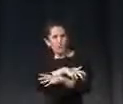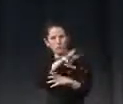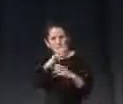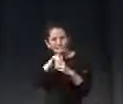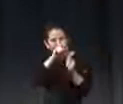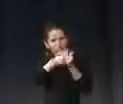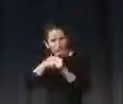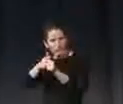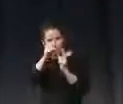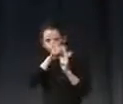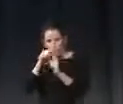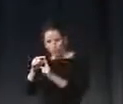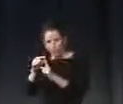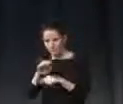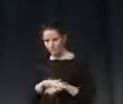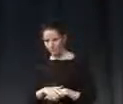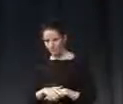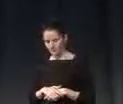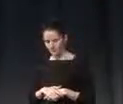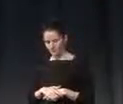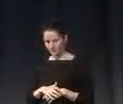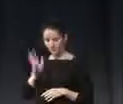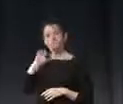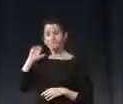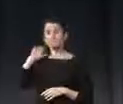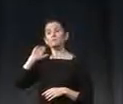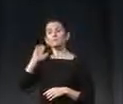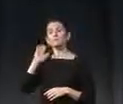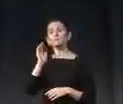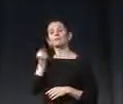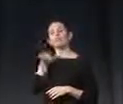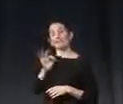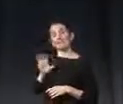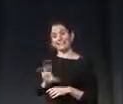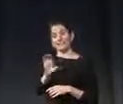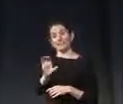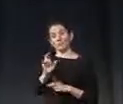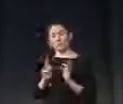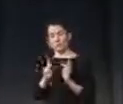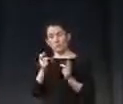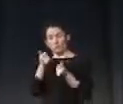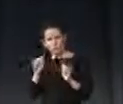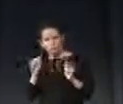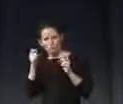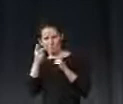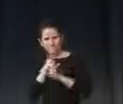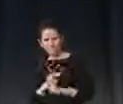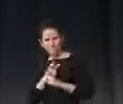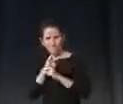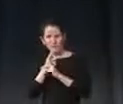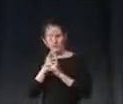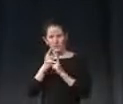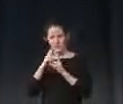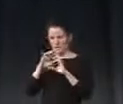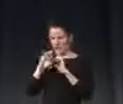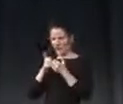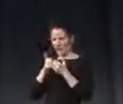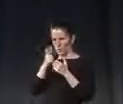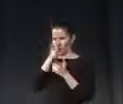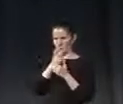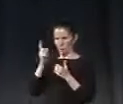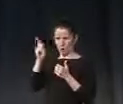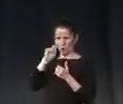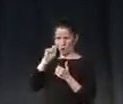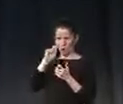the 19th century, scientists struggled to understand how the molding of speech sounds occurred. Vowels served as the primary